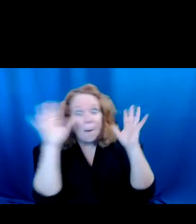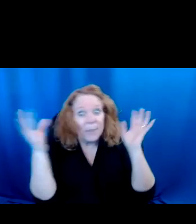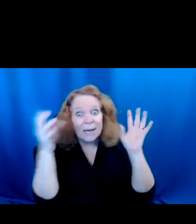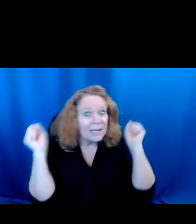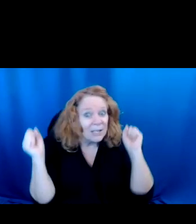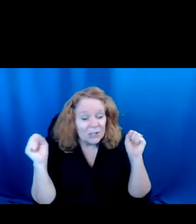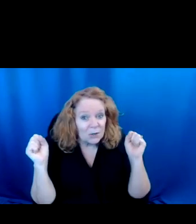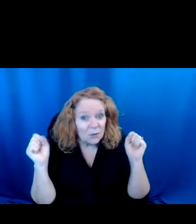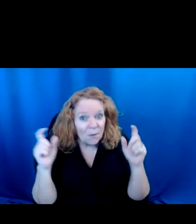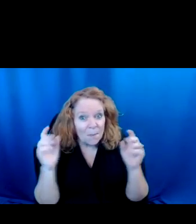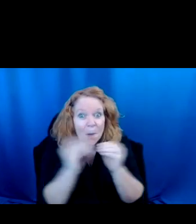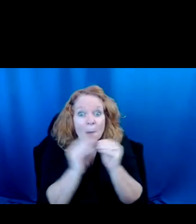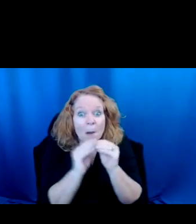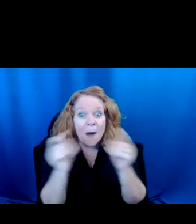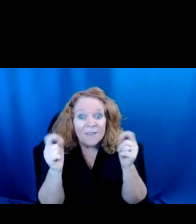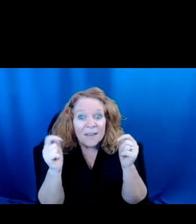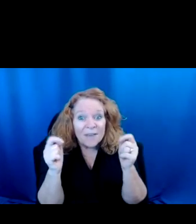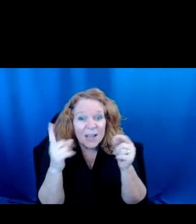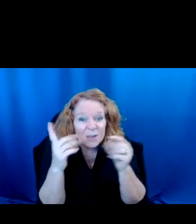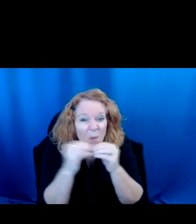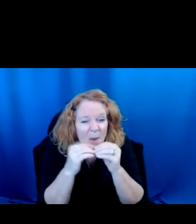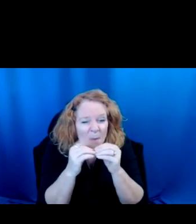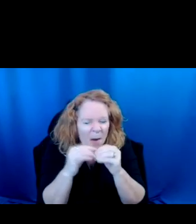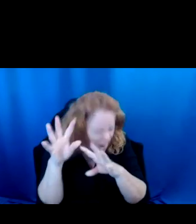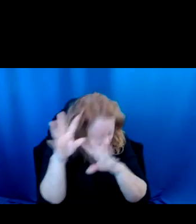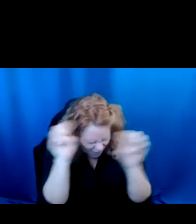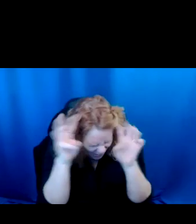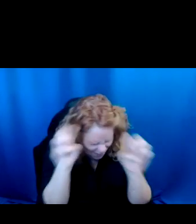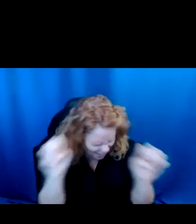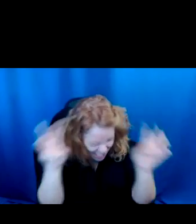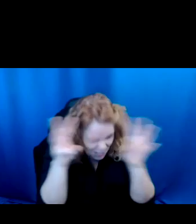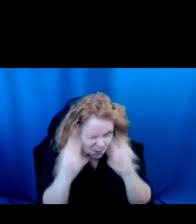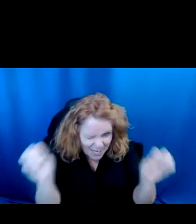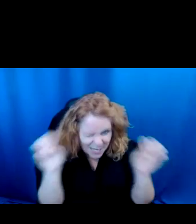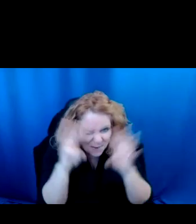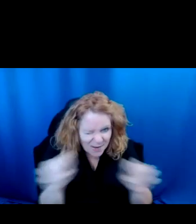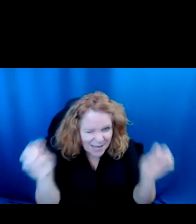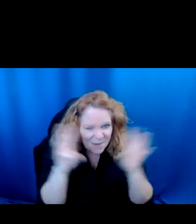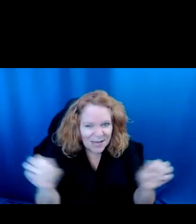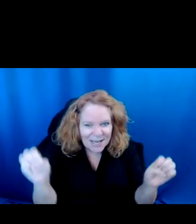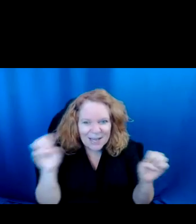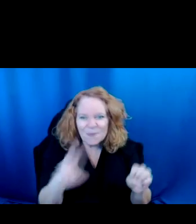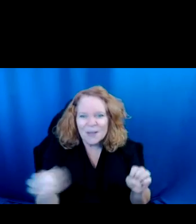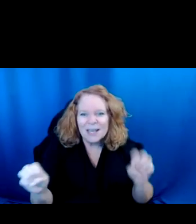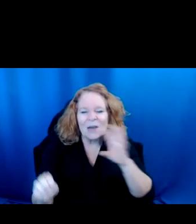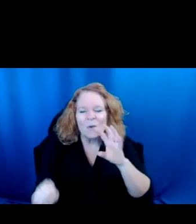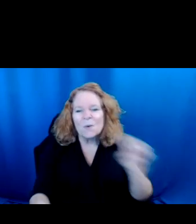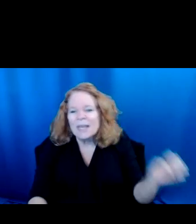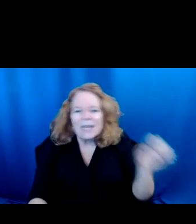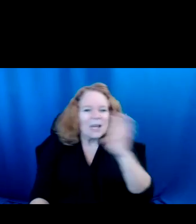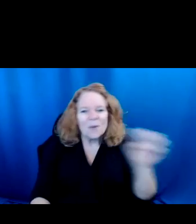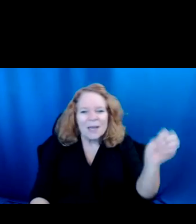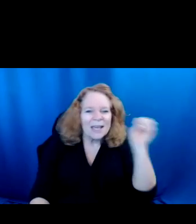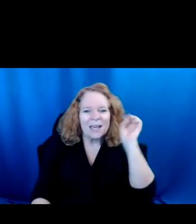Whoopity-doo, faster, one more go. Wee, wee, wee, wee, wee, wee, wee, wee, wee,